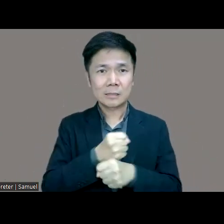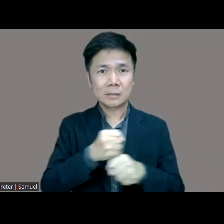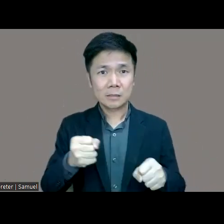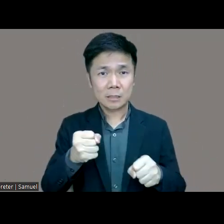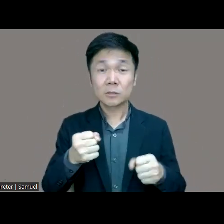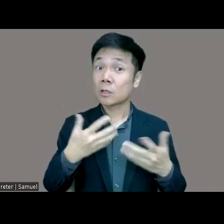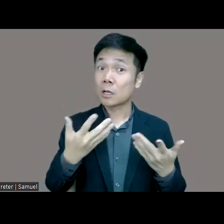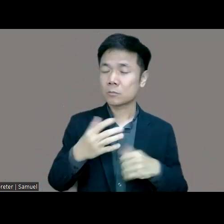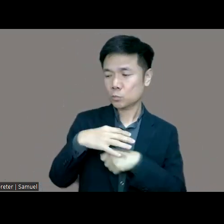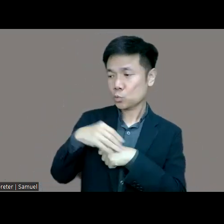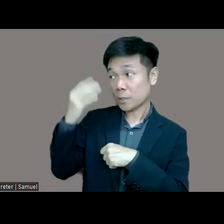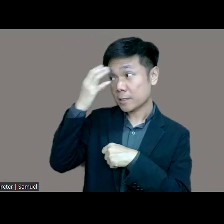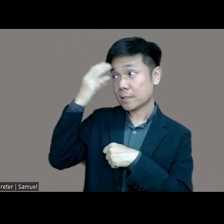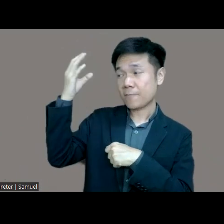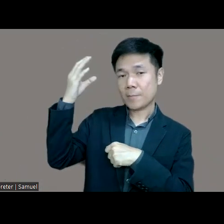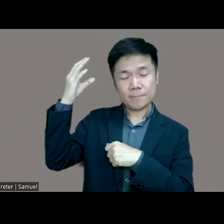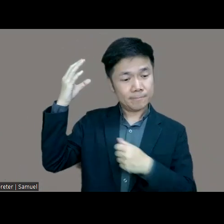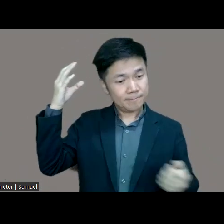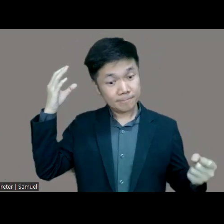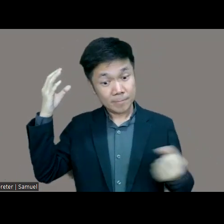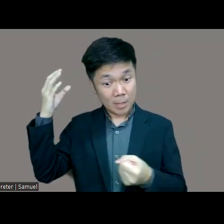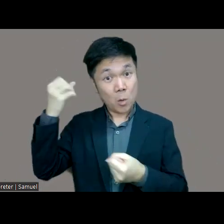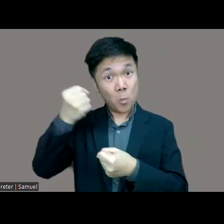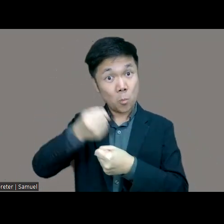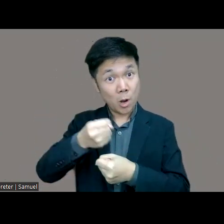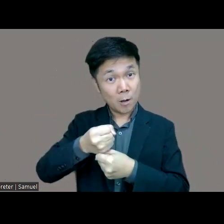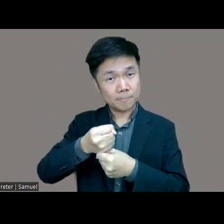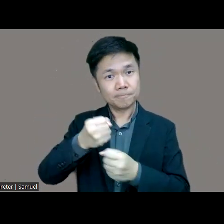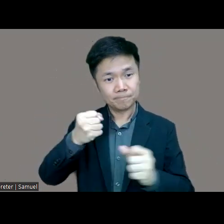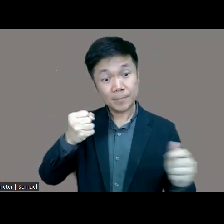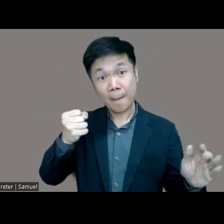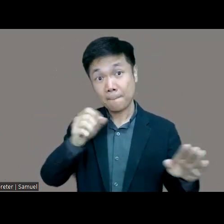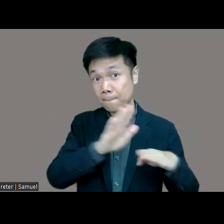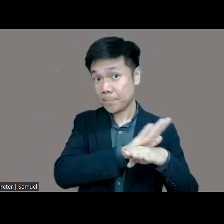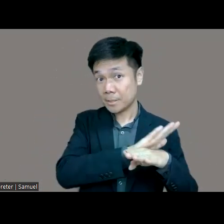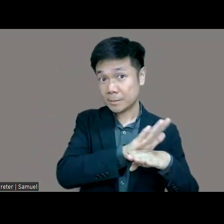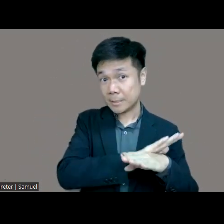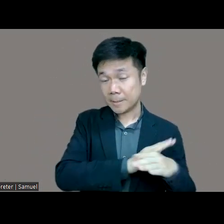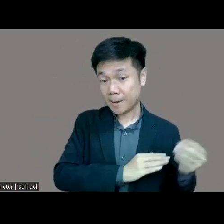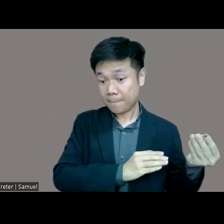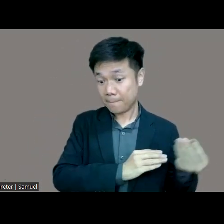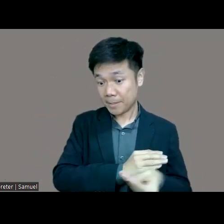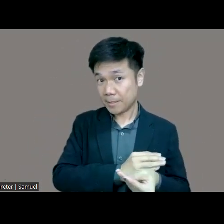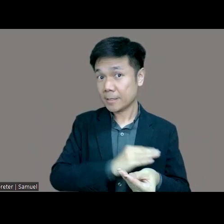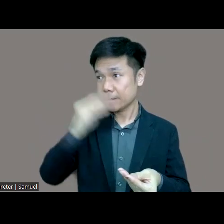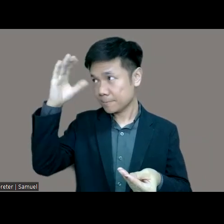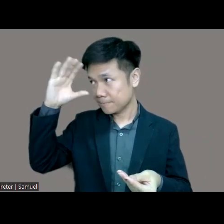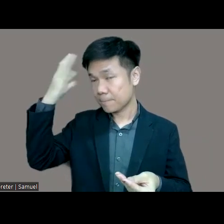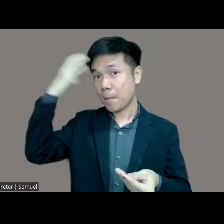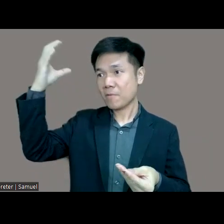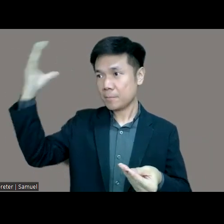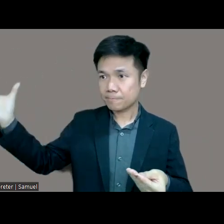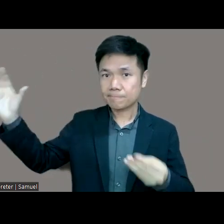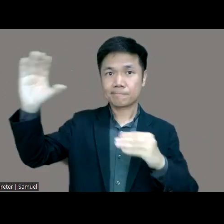employment, which they pay taxes and they pay any other union dues and everything like any other